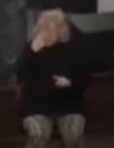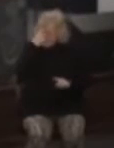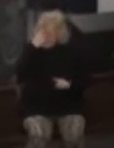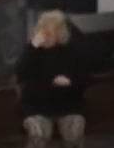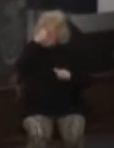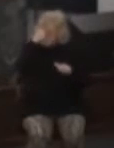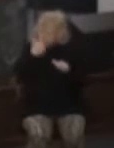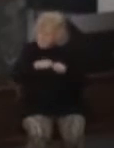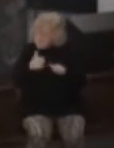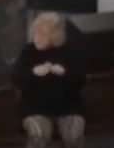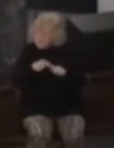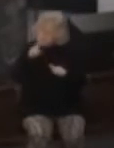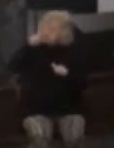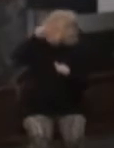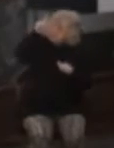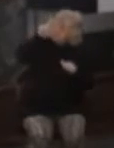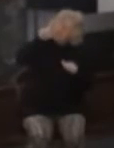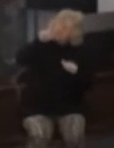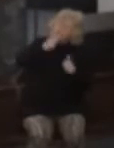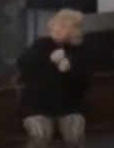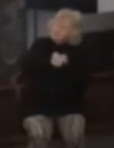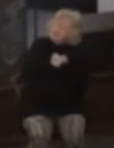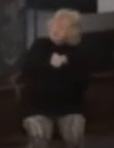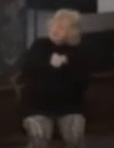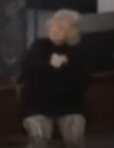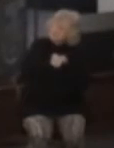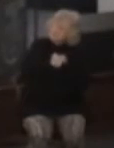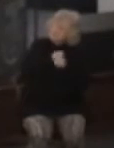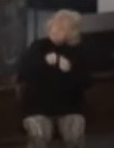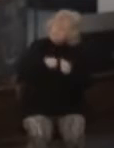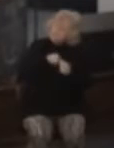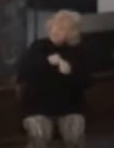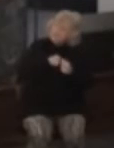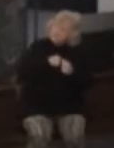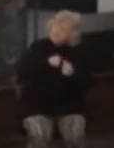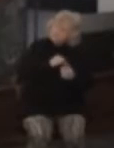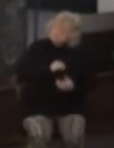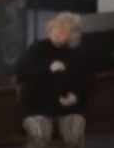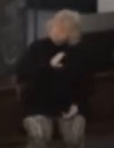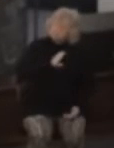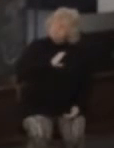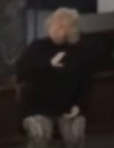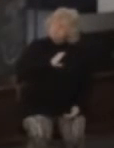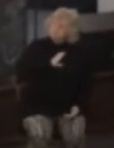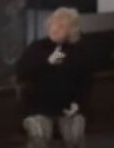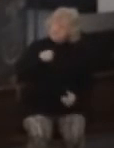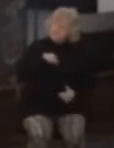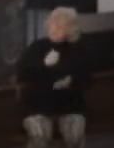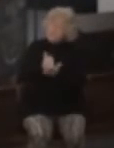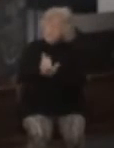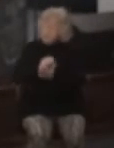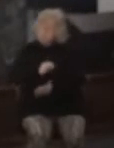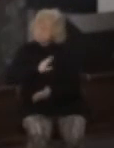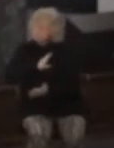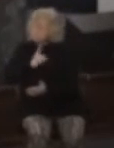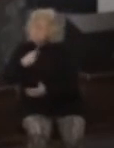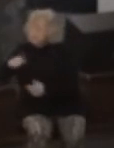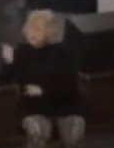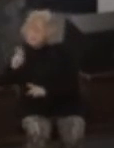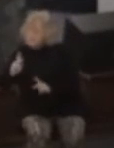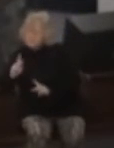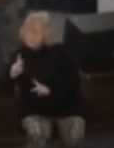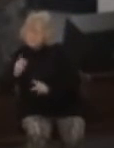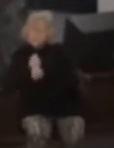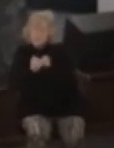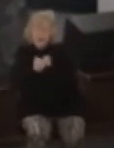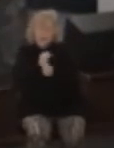remember your great love, it just lifts us up. And then, Lord, help us to lift each other up by loving each